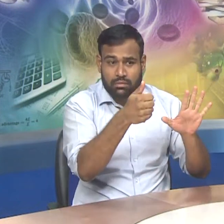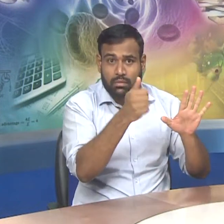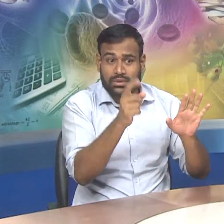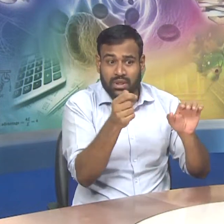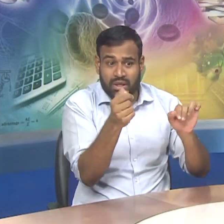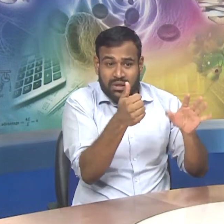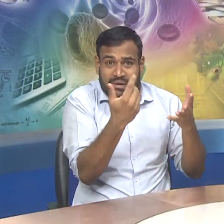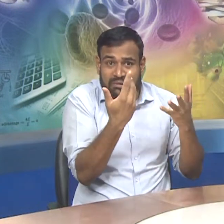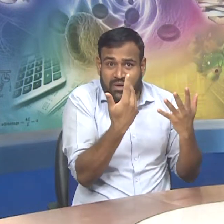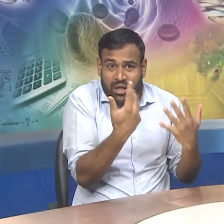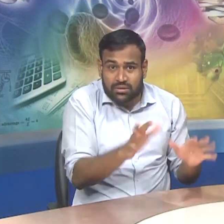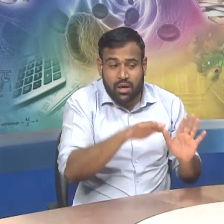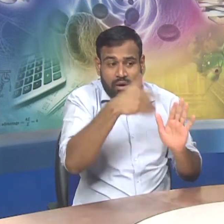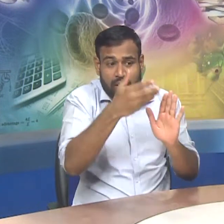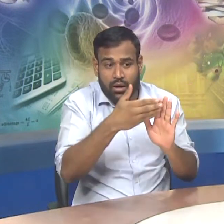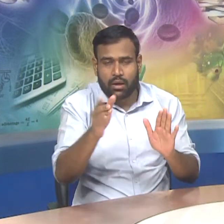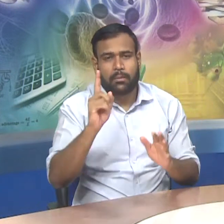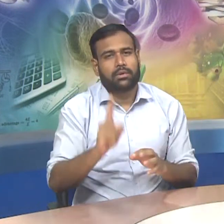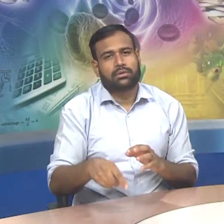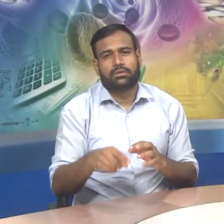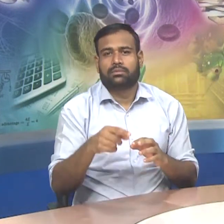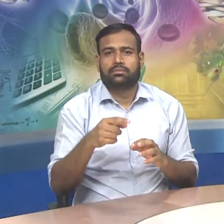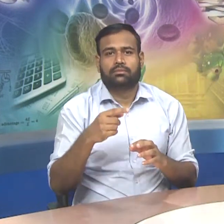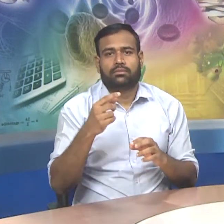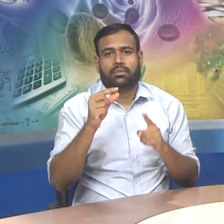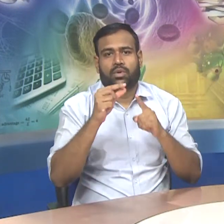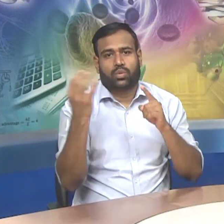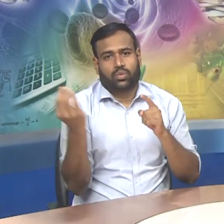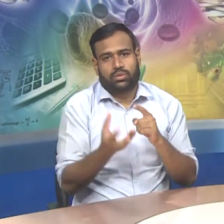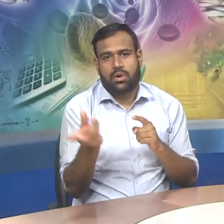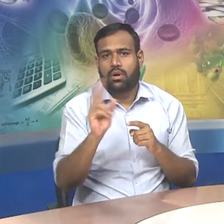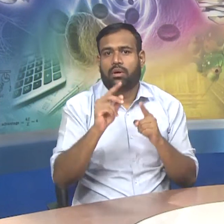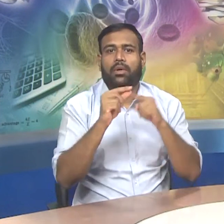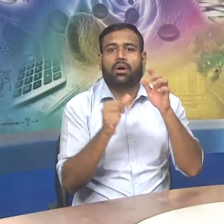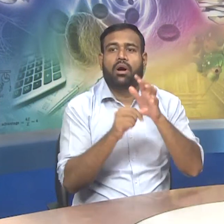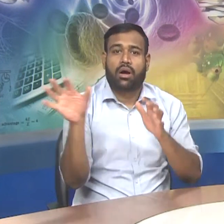new president must be held within 6 months.